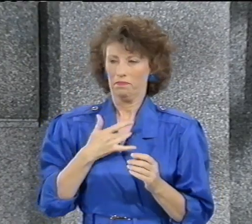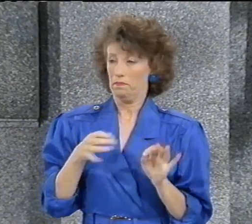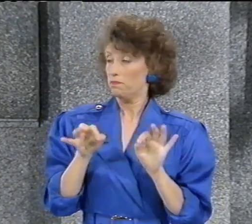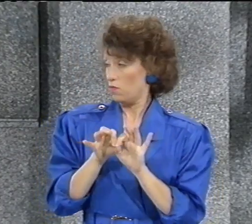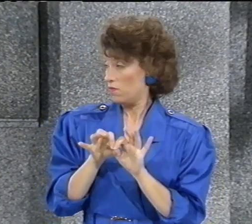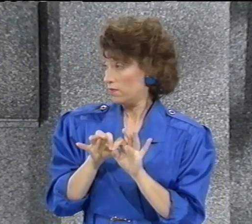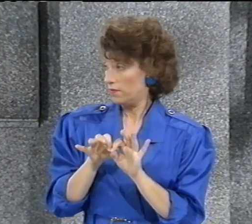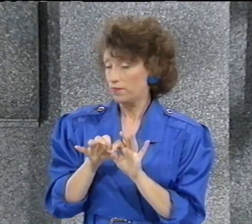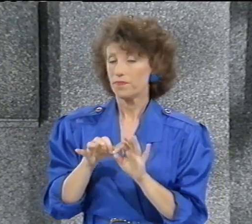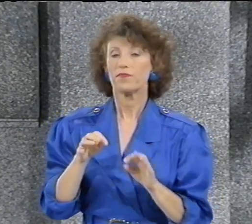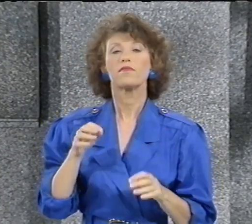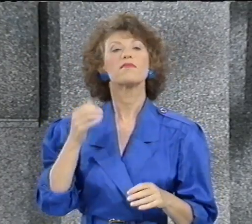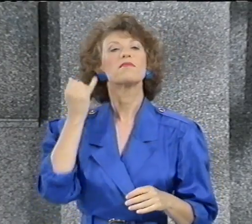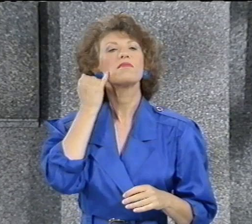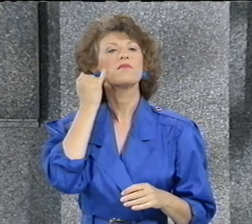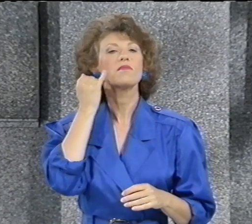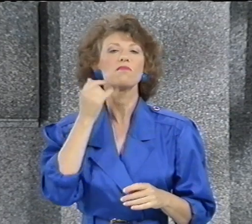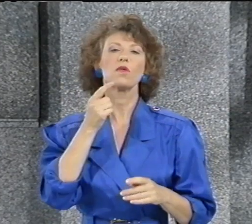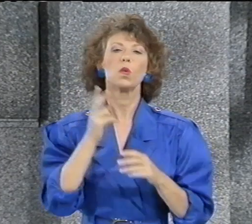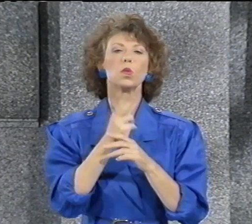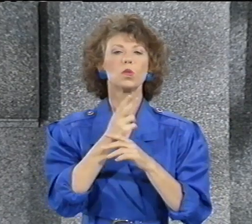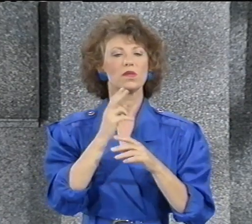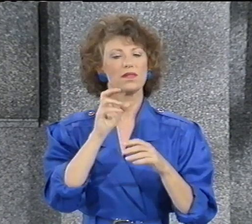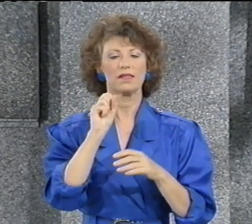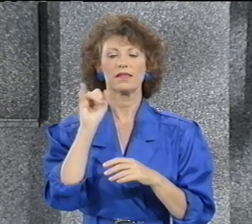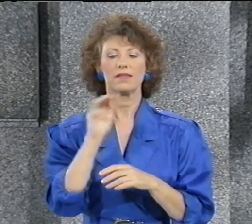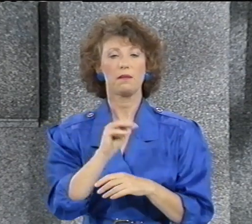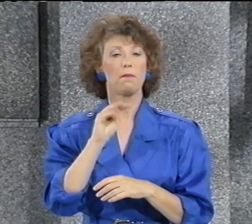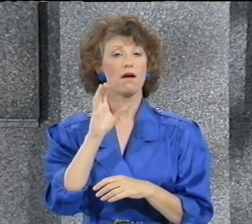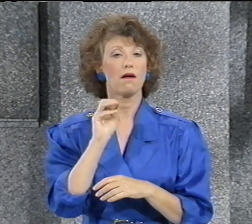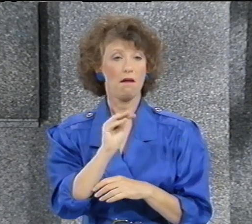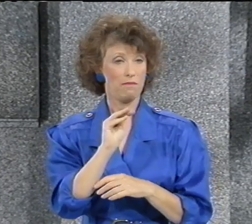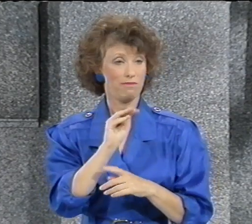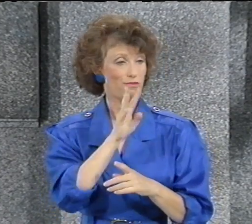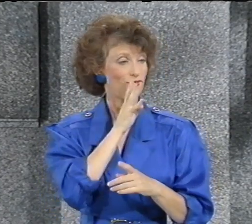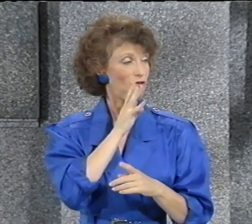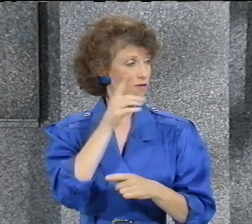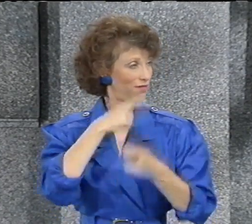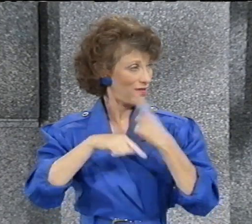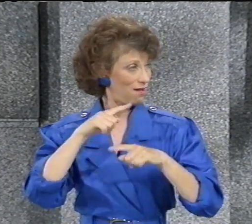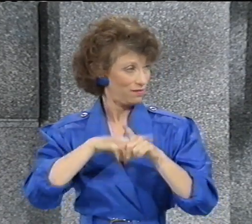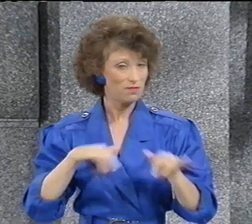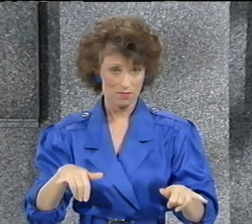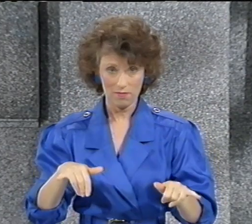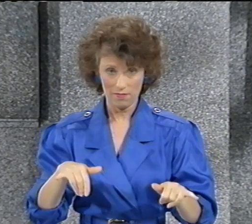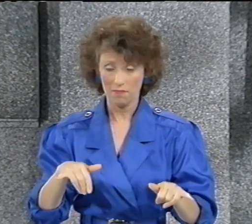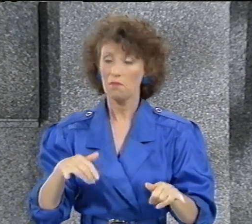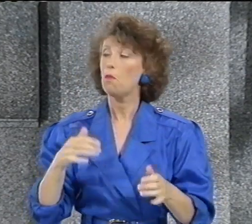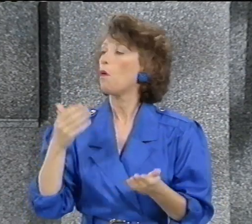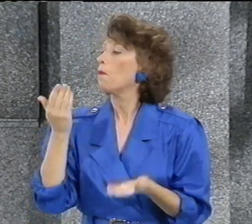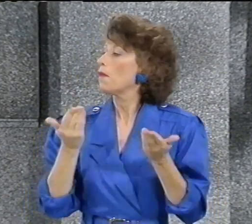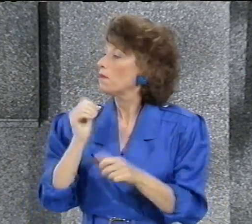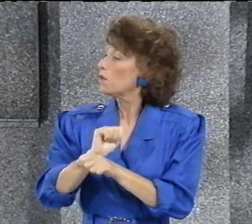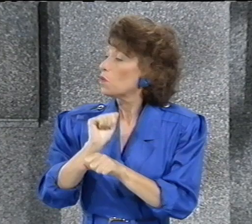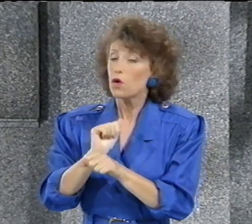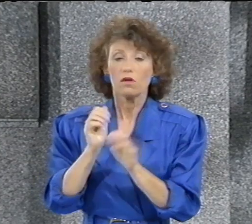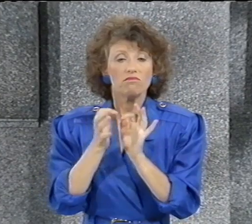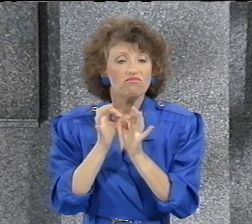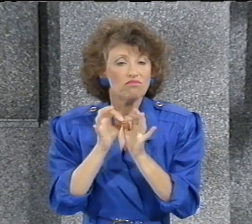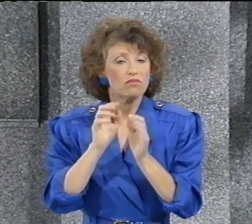One more idea that I feel is important involves developing some skill in spelling and talking at the same time, using